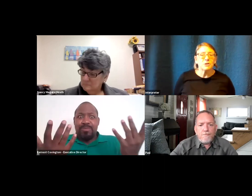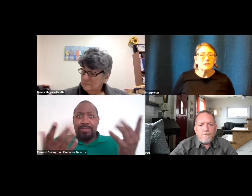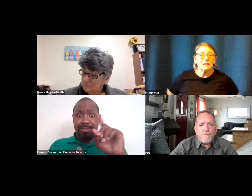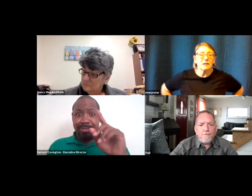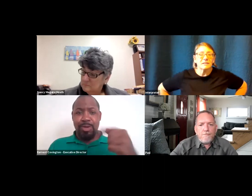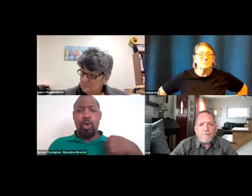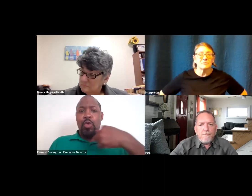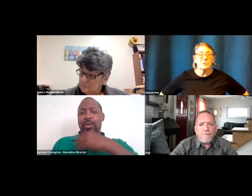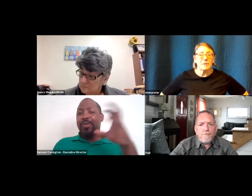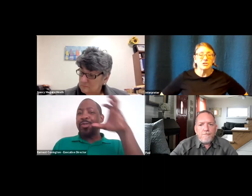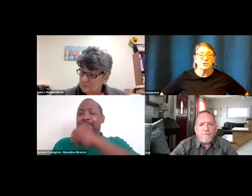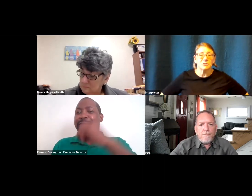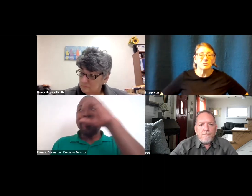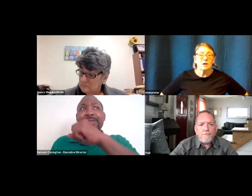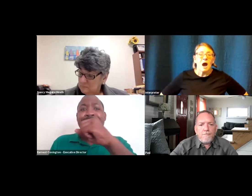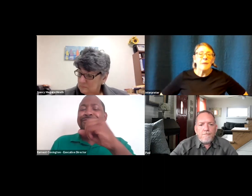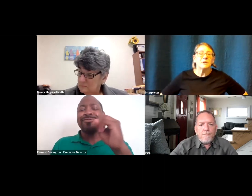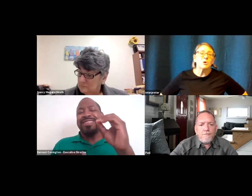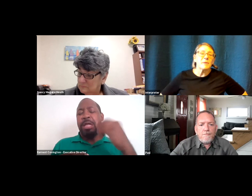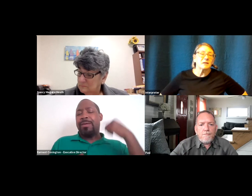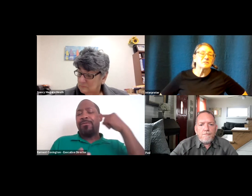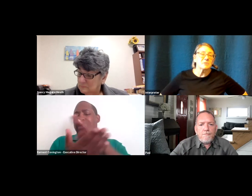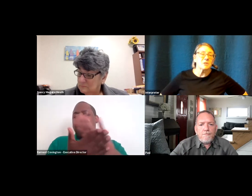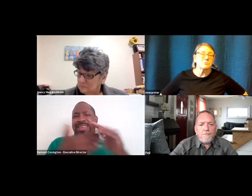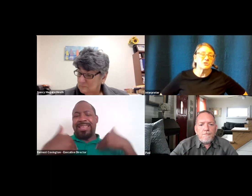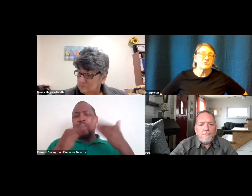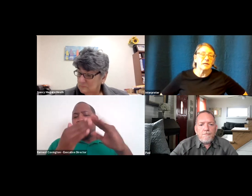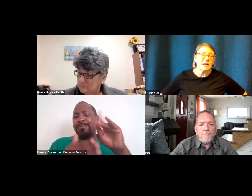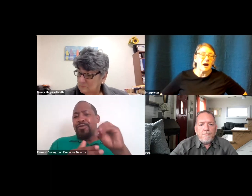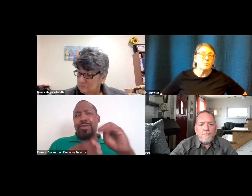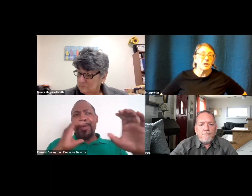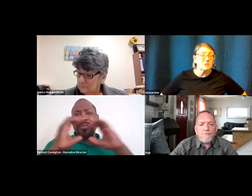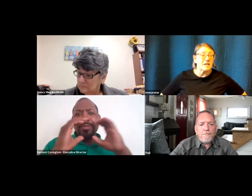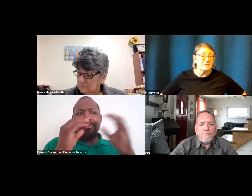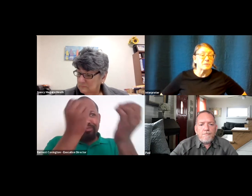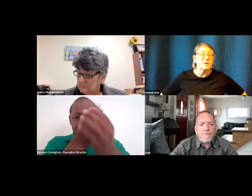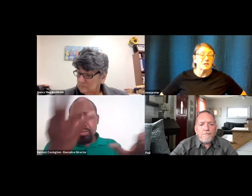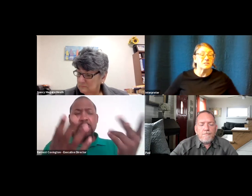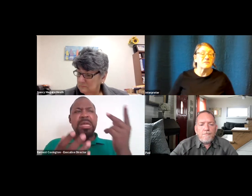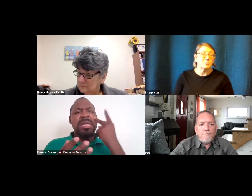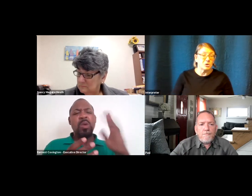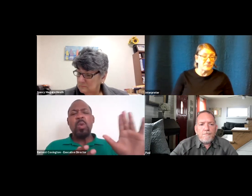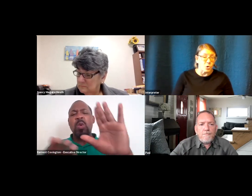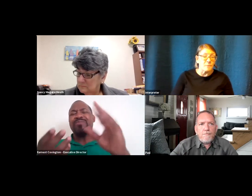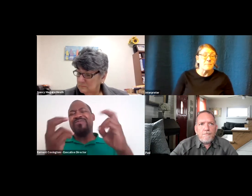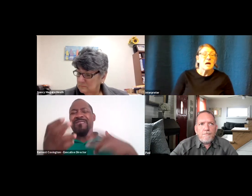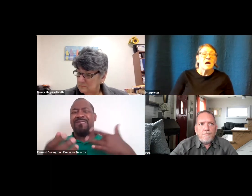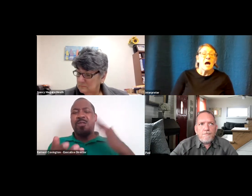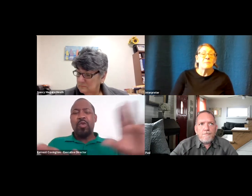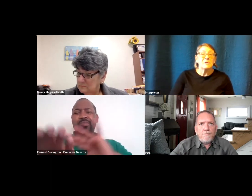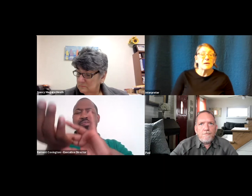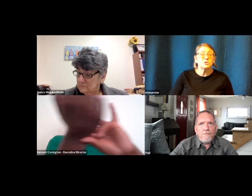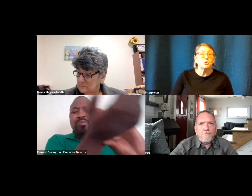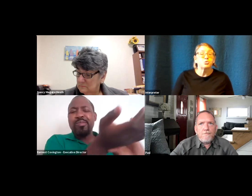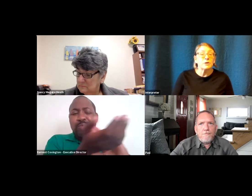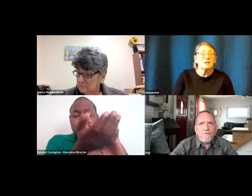to really collect some information. I mean, we're making some assumptions right now, but it would definitely be nice to have a community forum